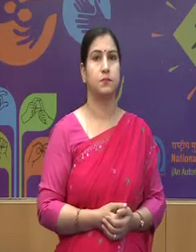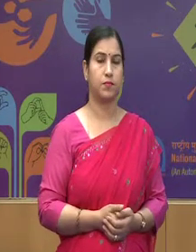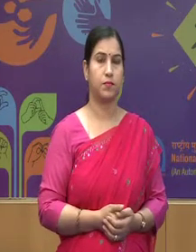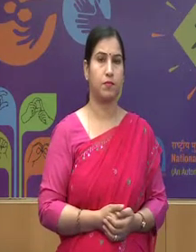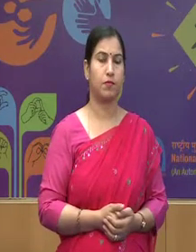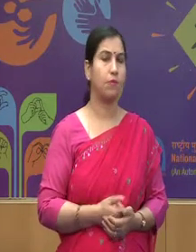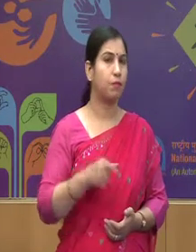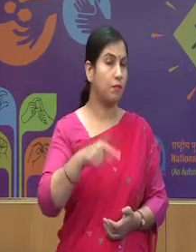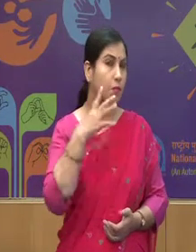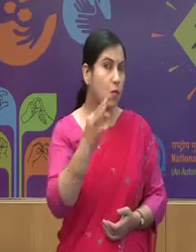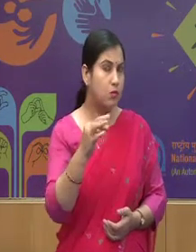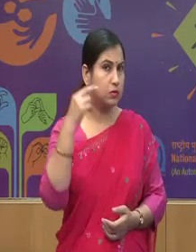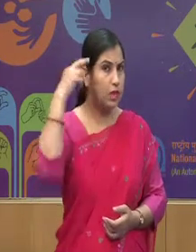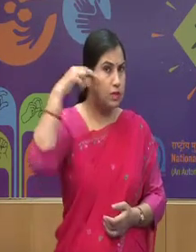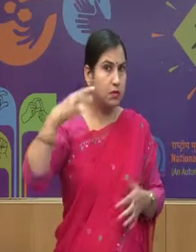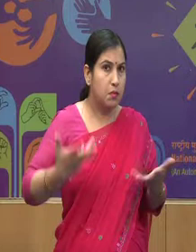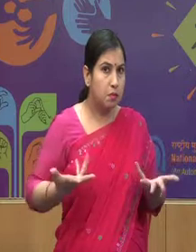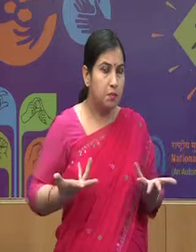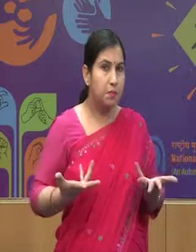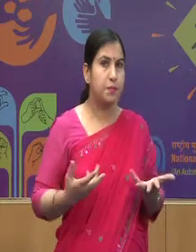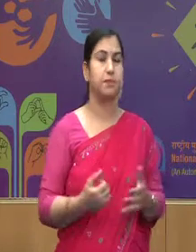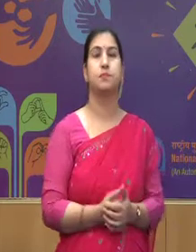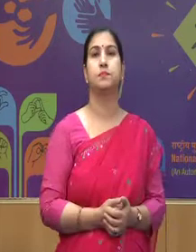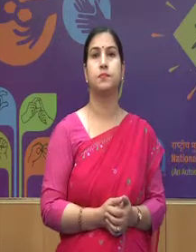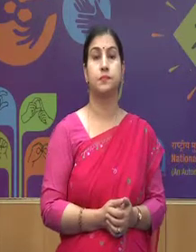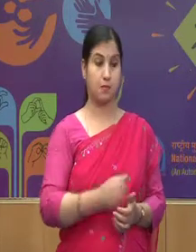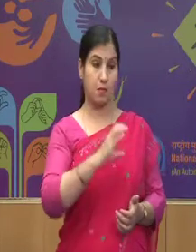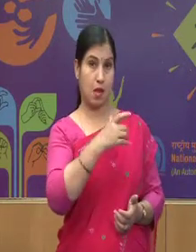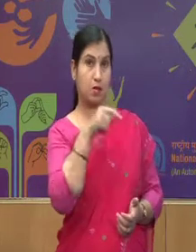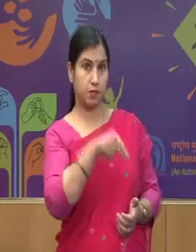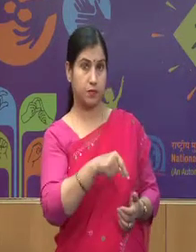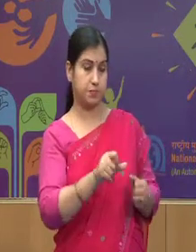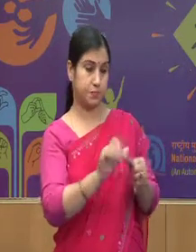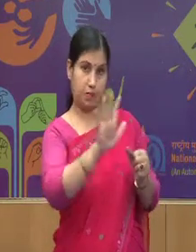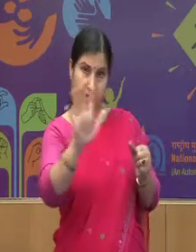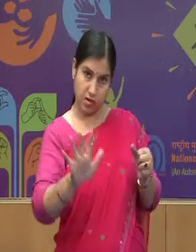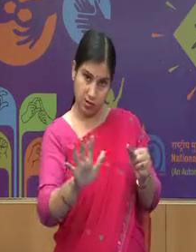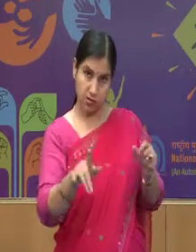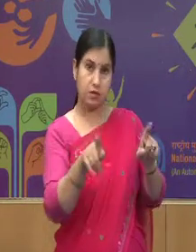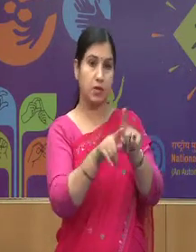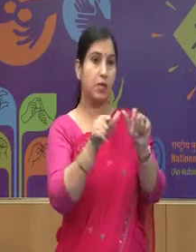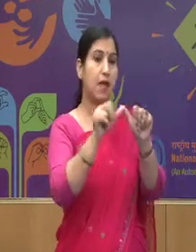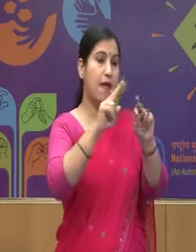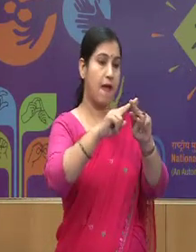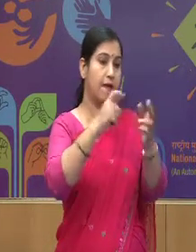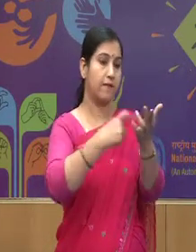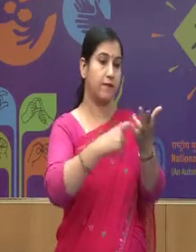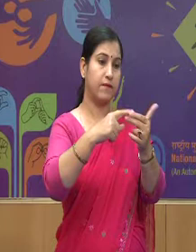The most important reason was that the countries of Asia and Africa